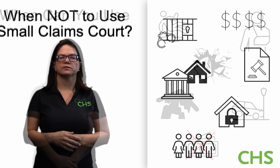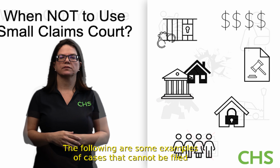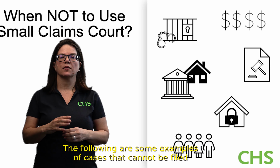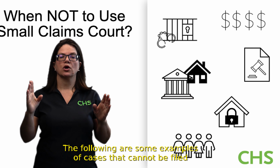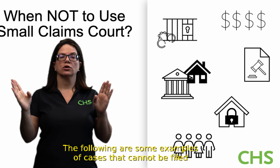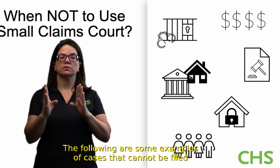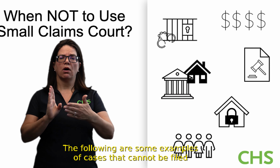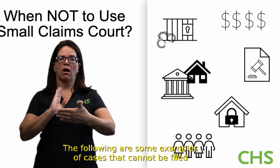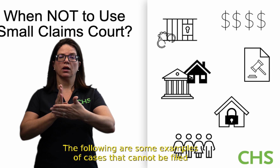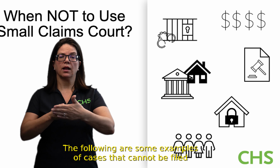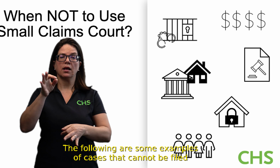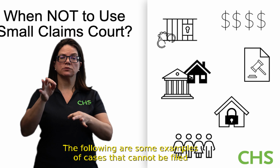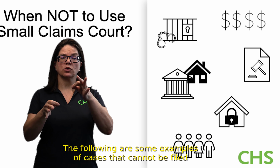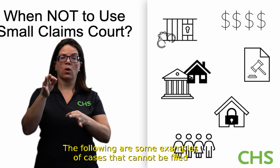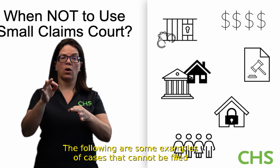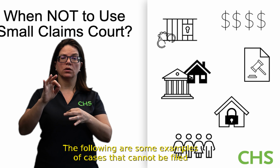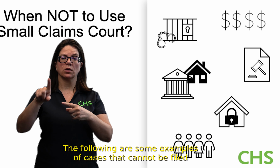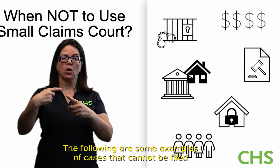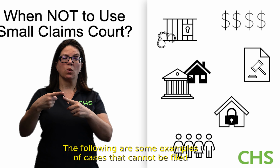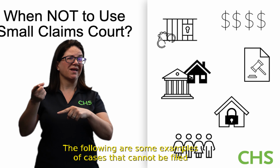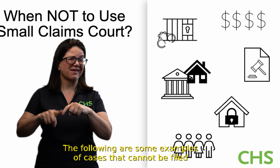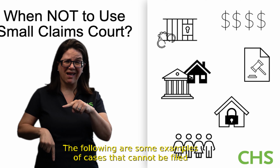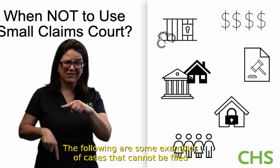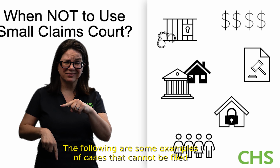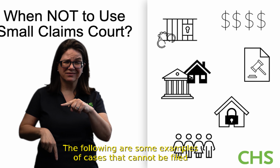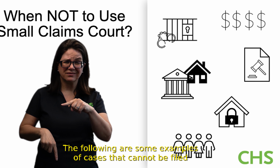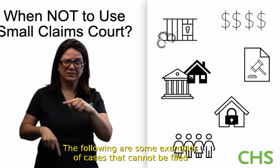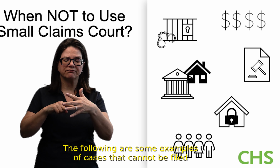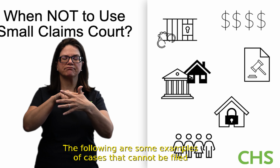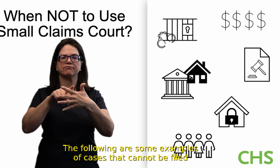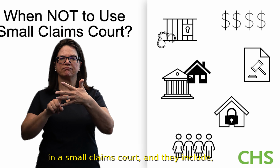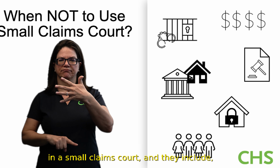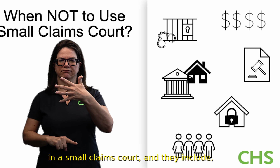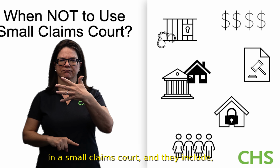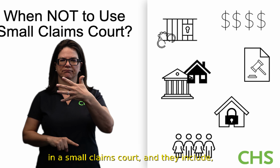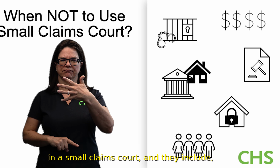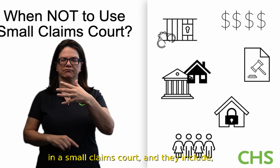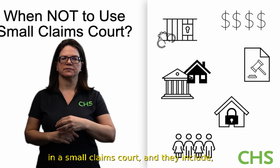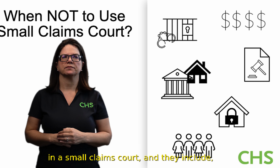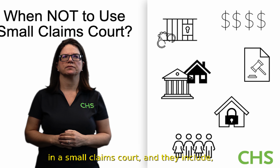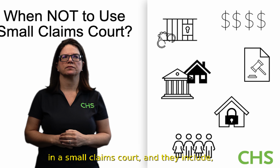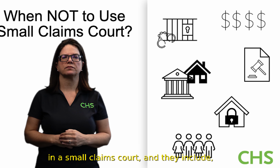The following are some examples of cases that cannot be filed in a small claims court, and they